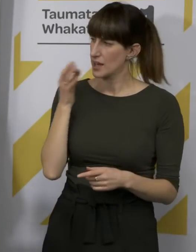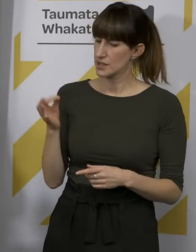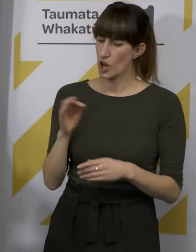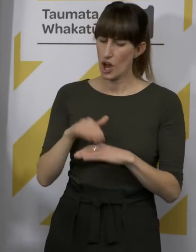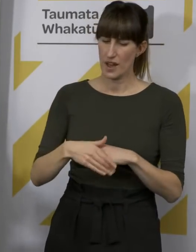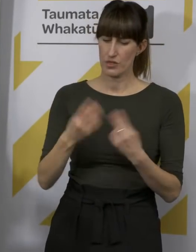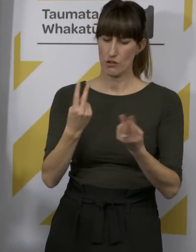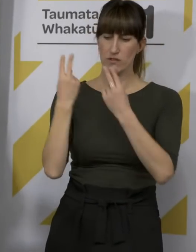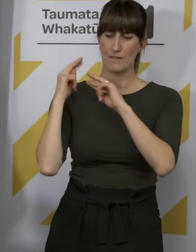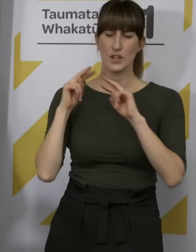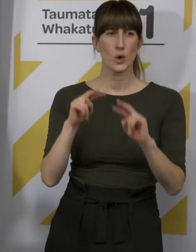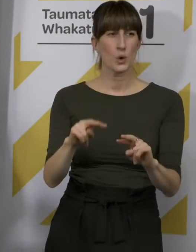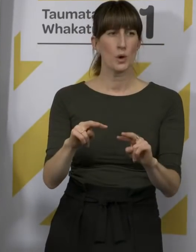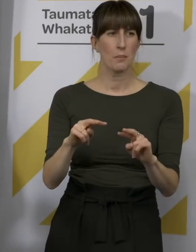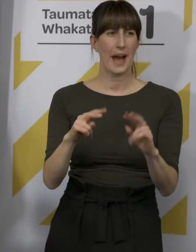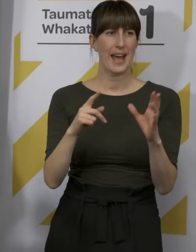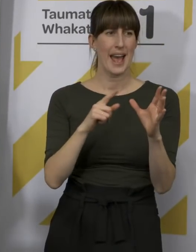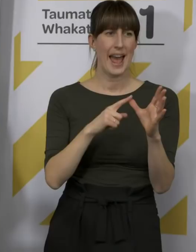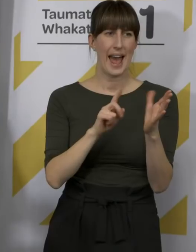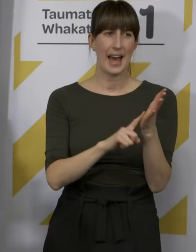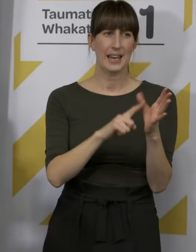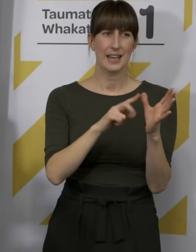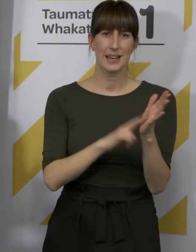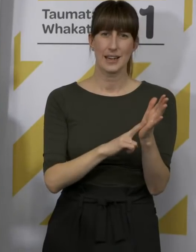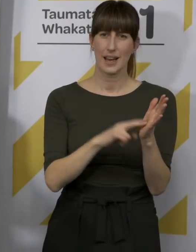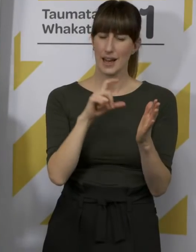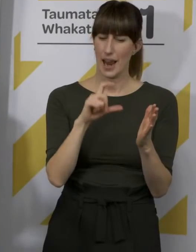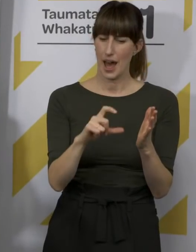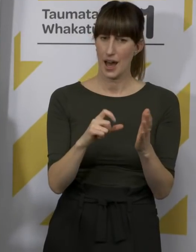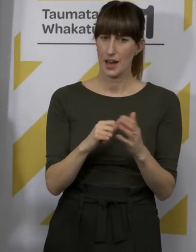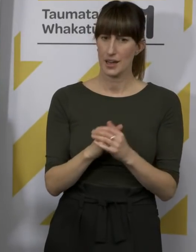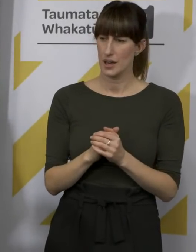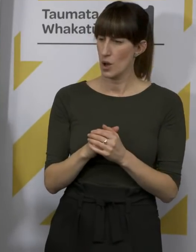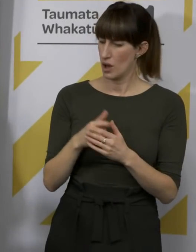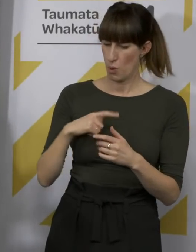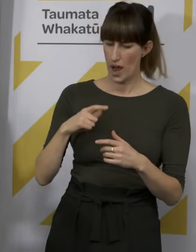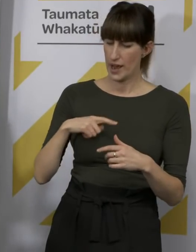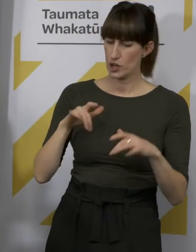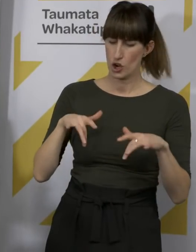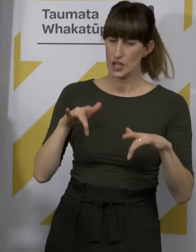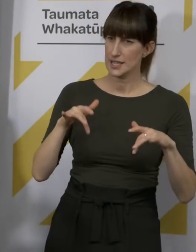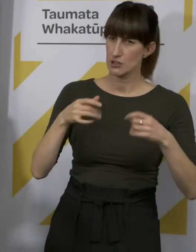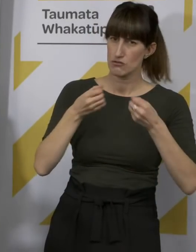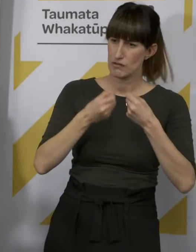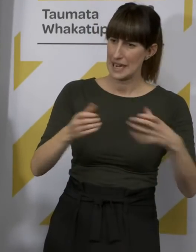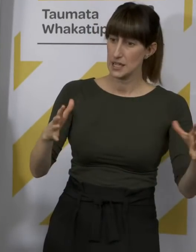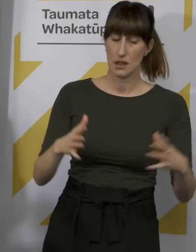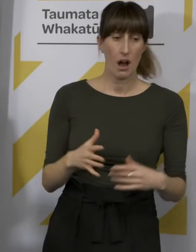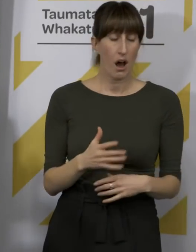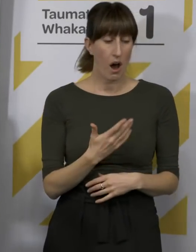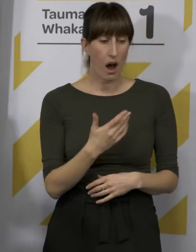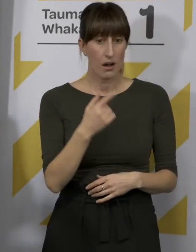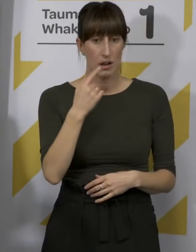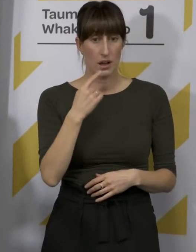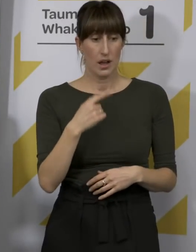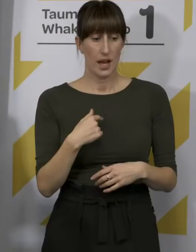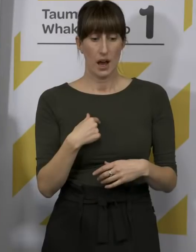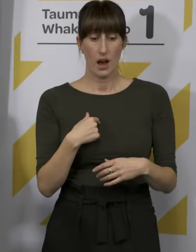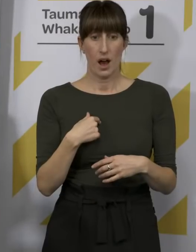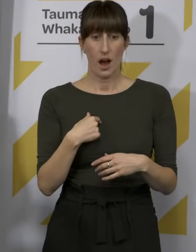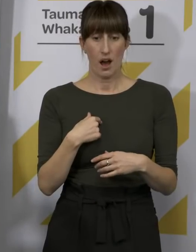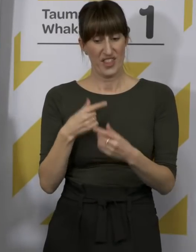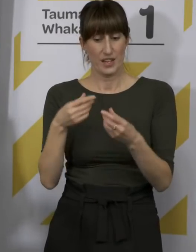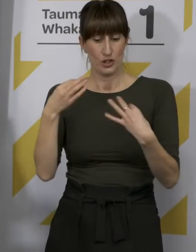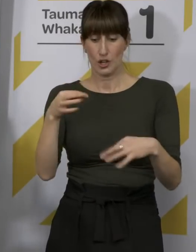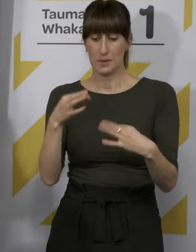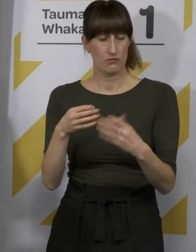had been, and I followed up with the team yesterday, and if it's not on the website, it will be soon, but definitely not holding that back. It's been a really